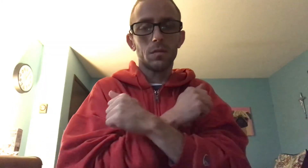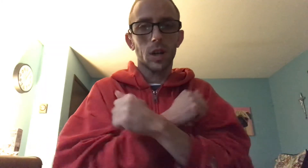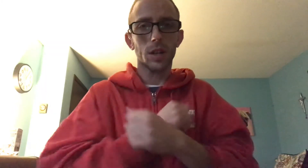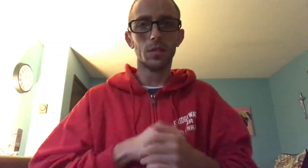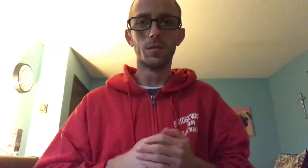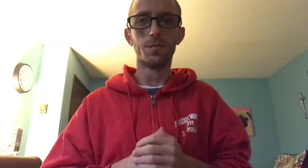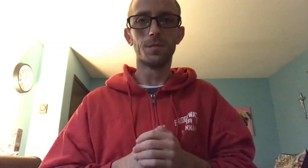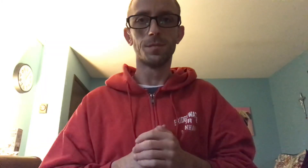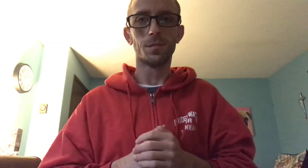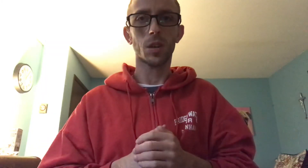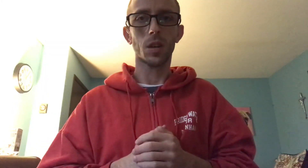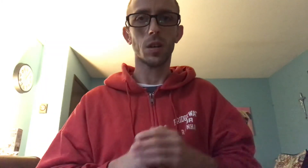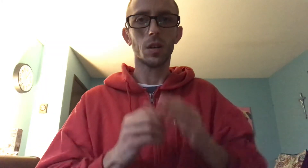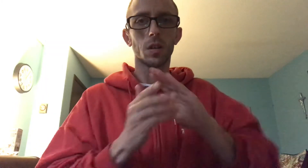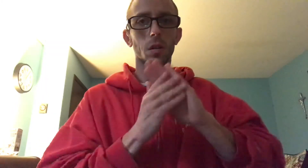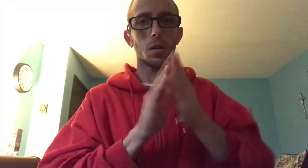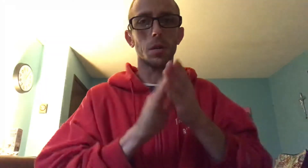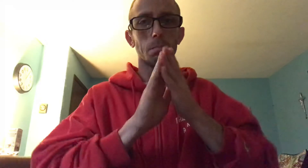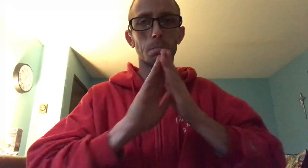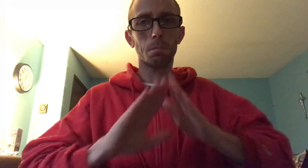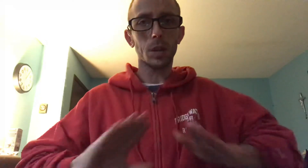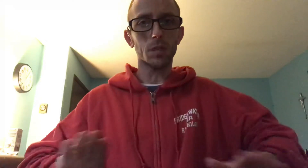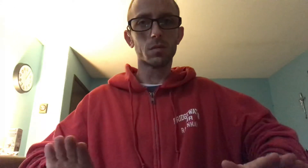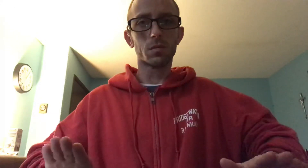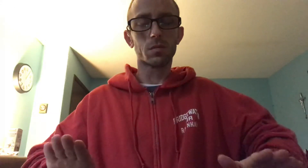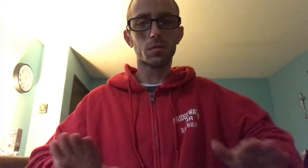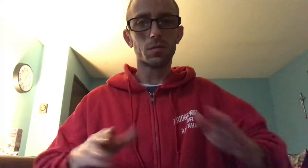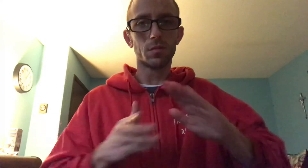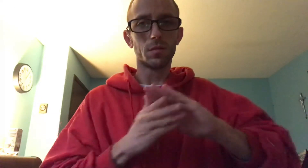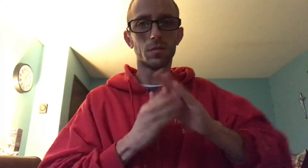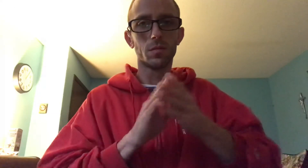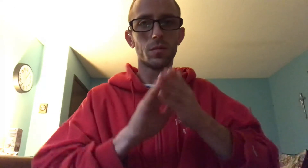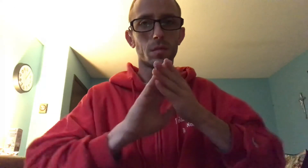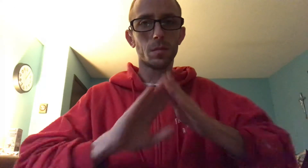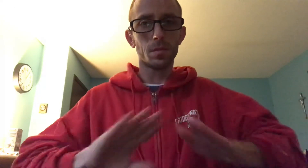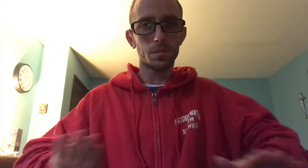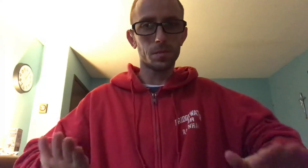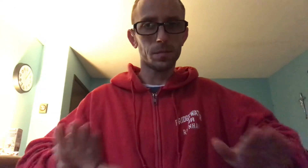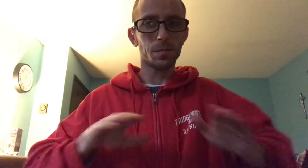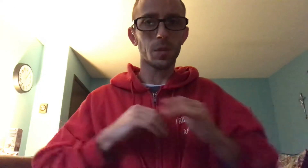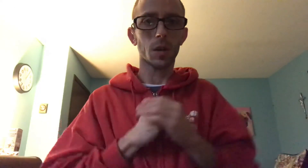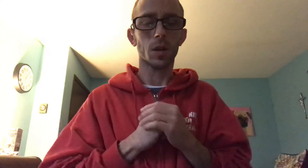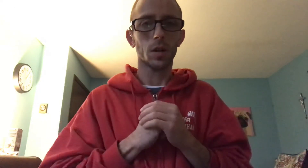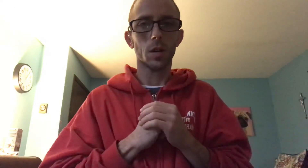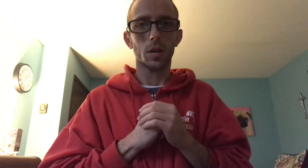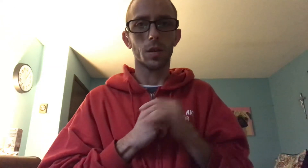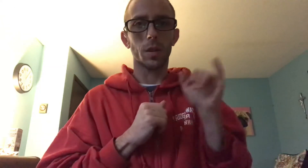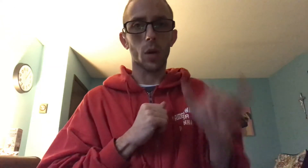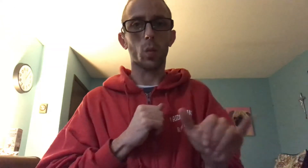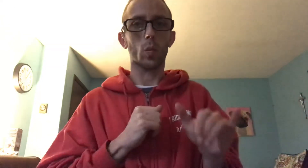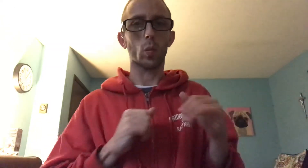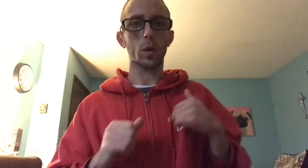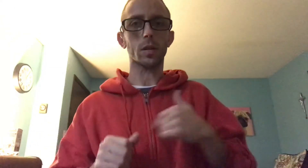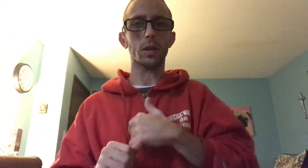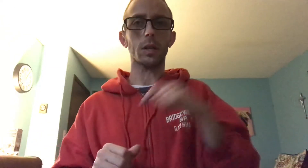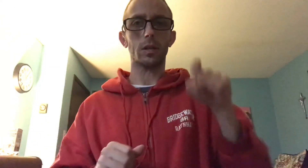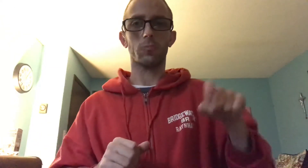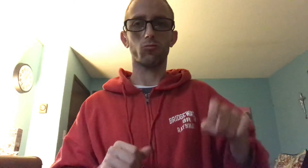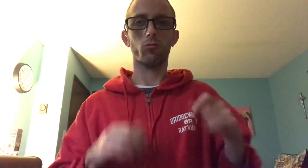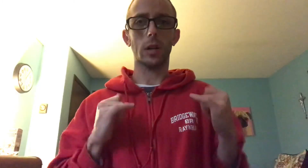right, and puke, that's what we need right